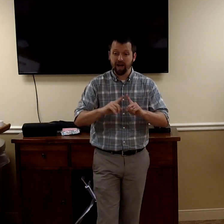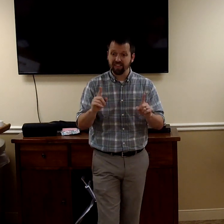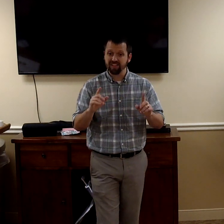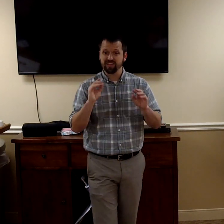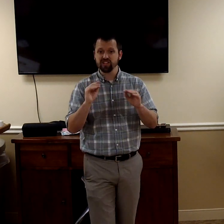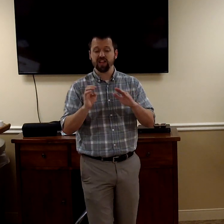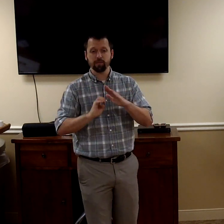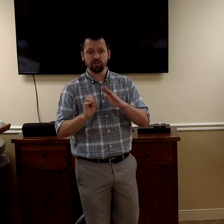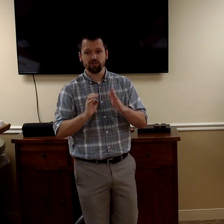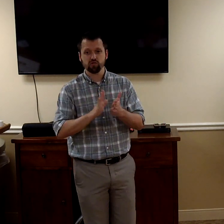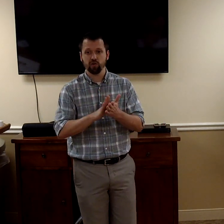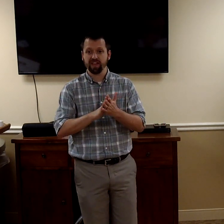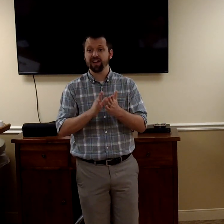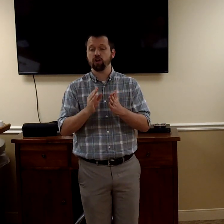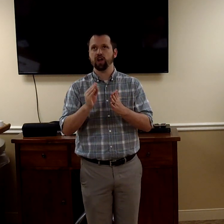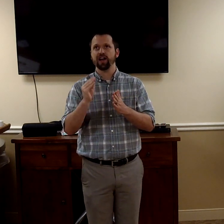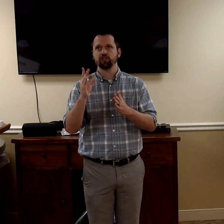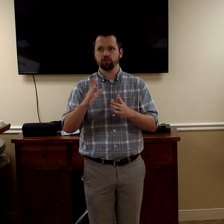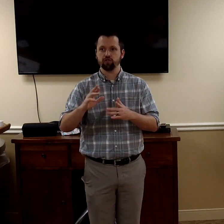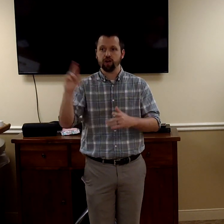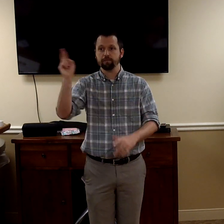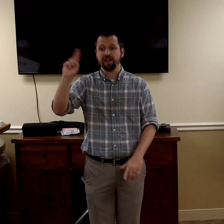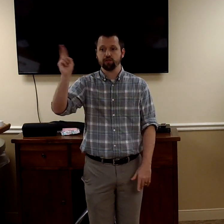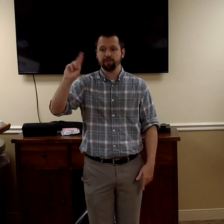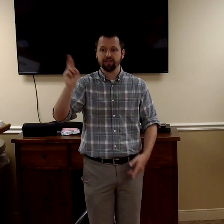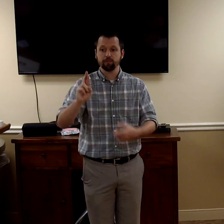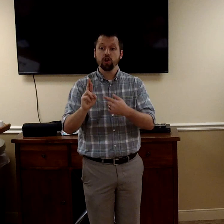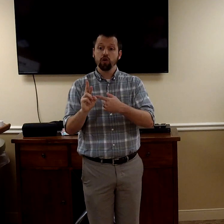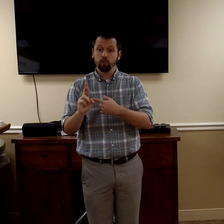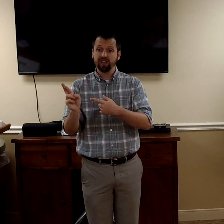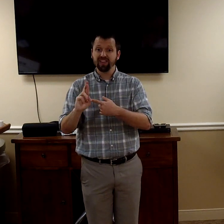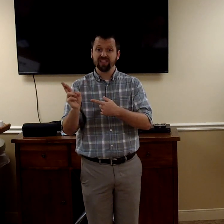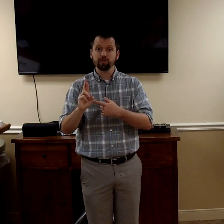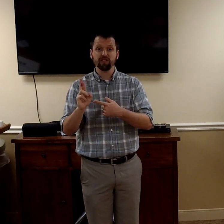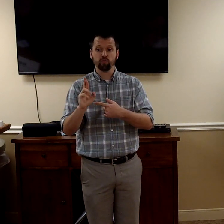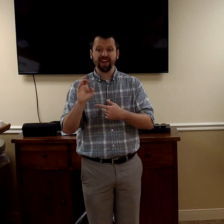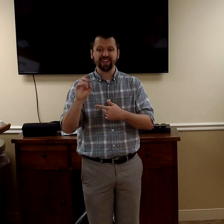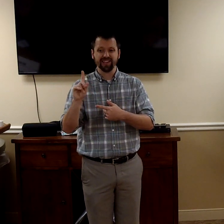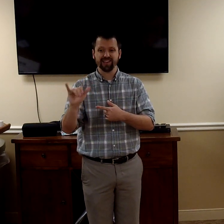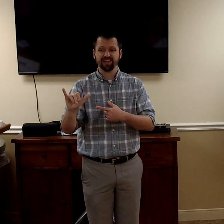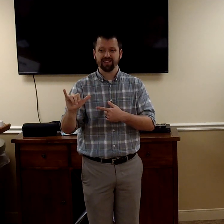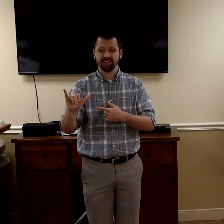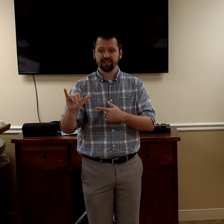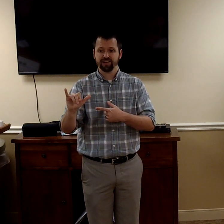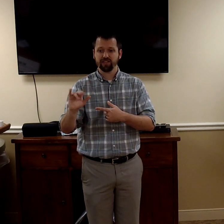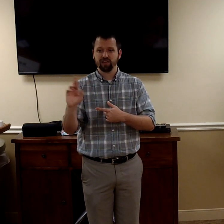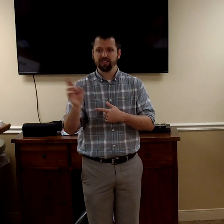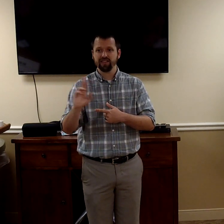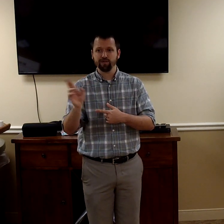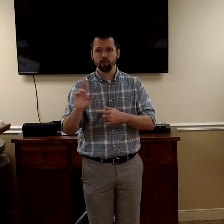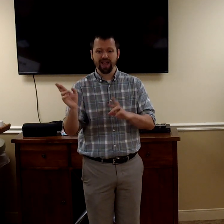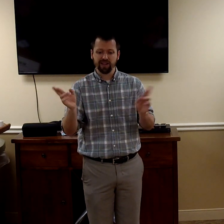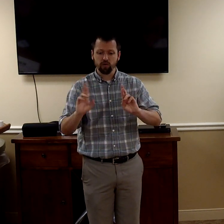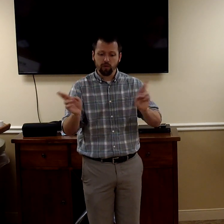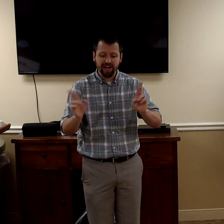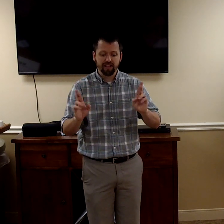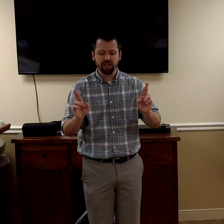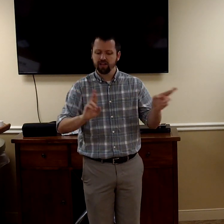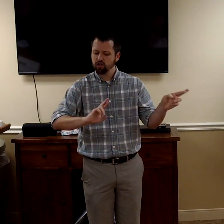But they teach it in elementary schools. I get a lot of students who are like, bathroom, bathroom. Really? This means ready. So that's the sign for ready. Ready. You can do